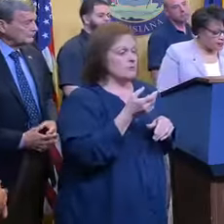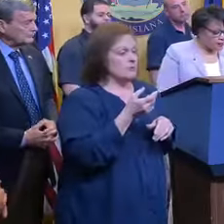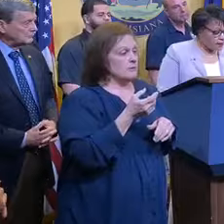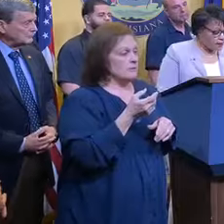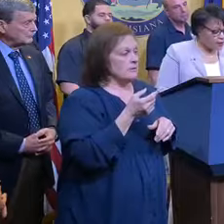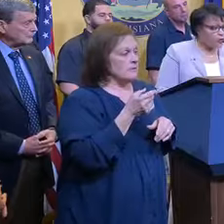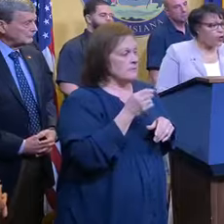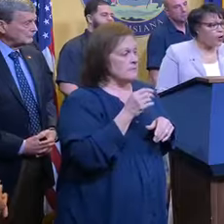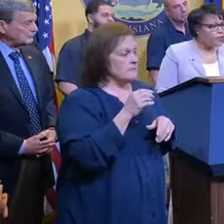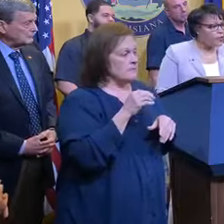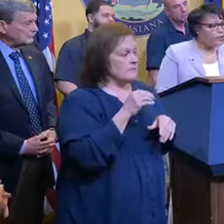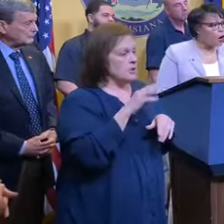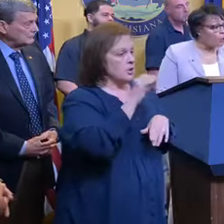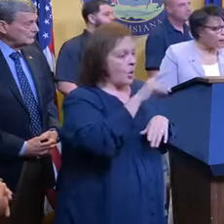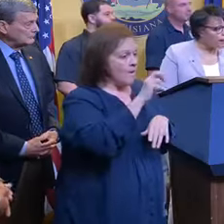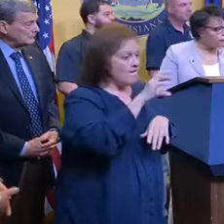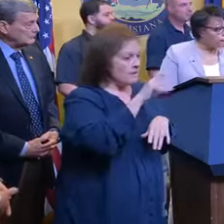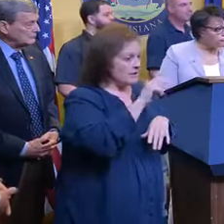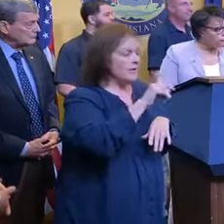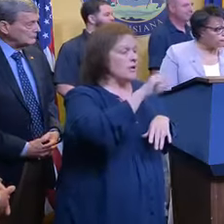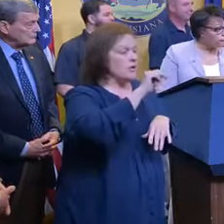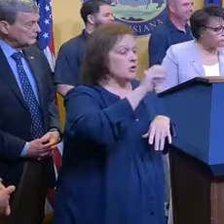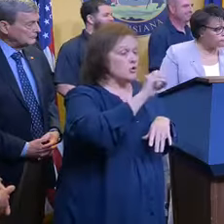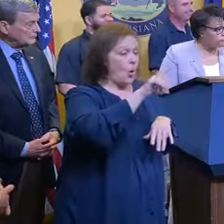send COVID NOLA,